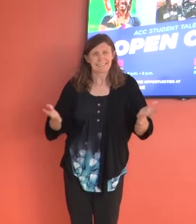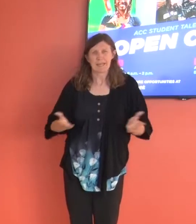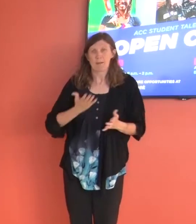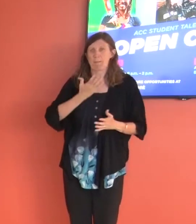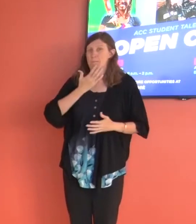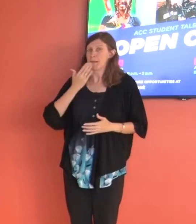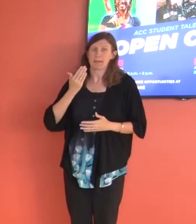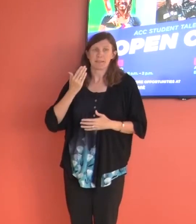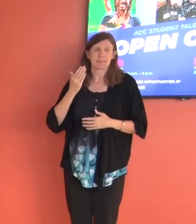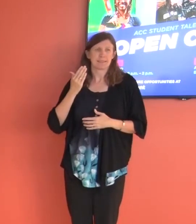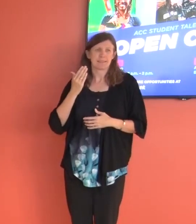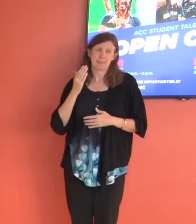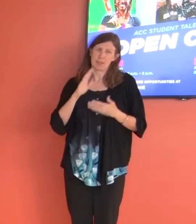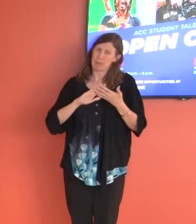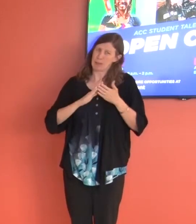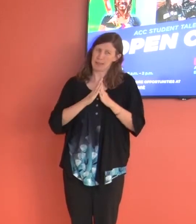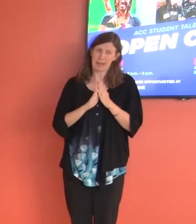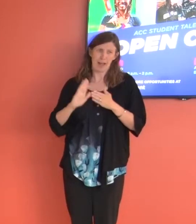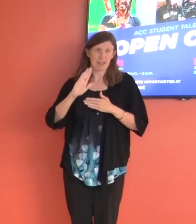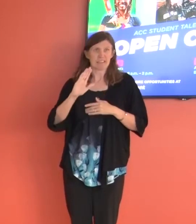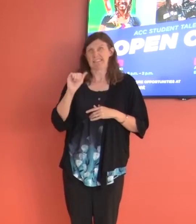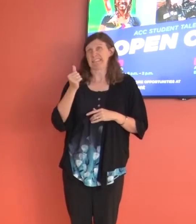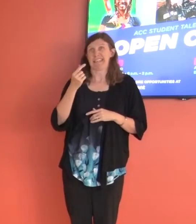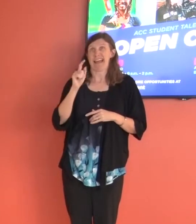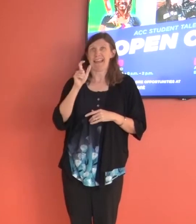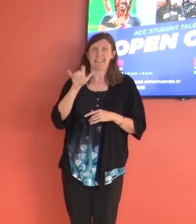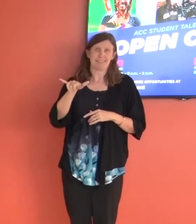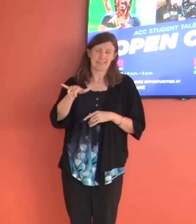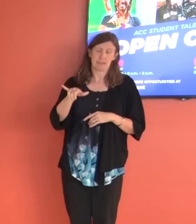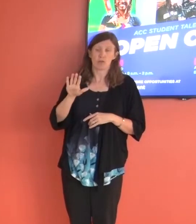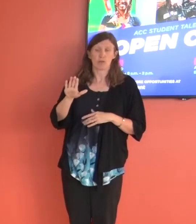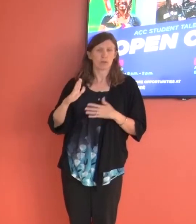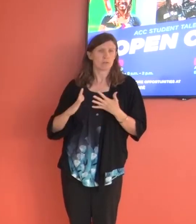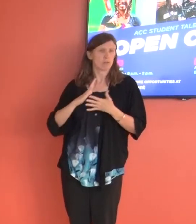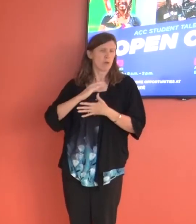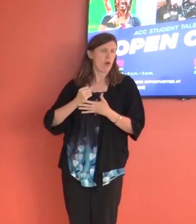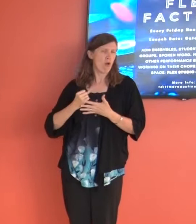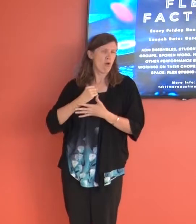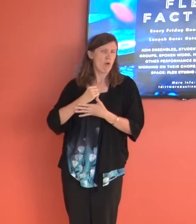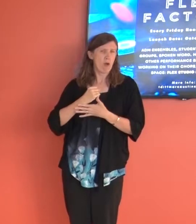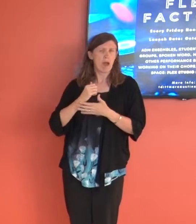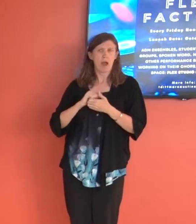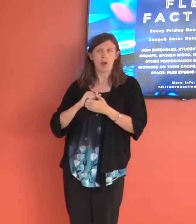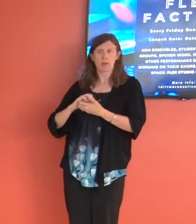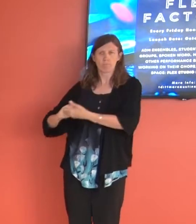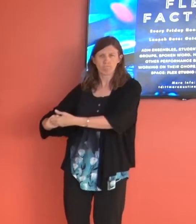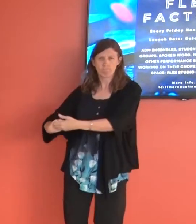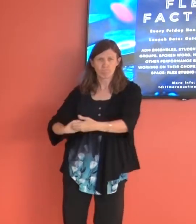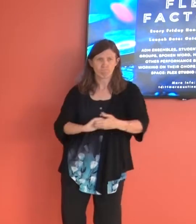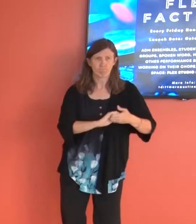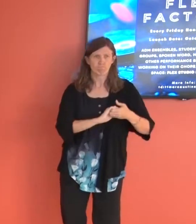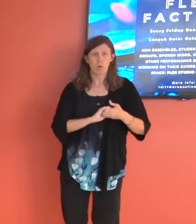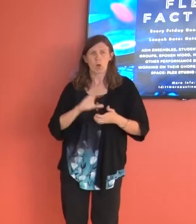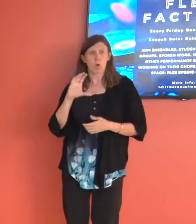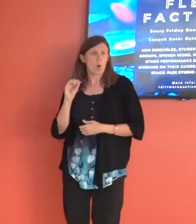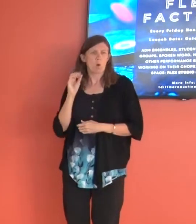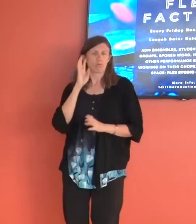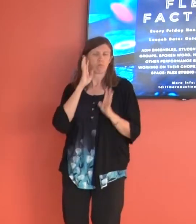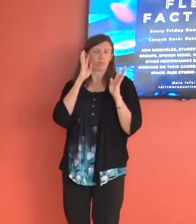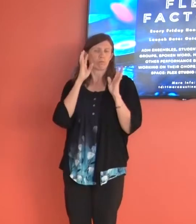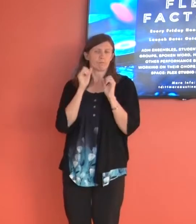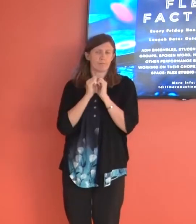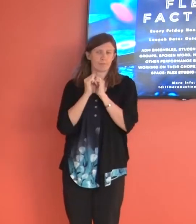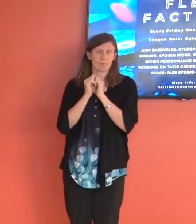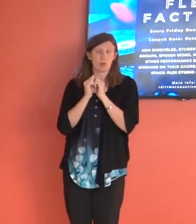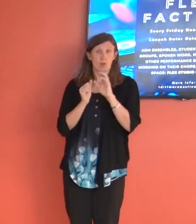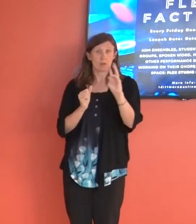galaxy, right? We know that. So the chancellor's priorities are a way for us to co-create together. And so when you think about these six